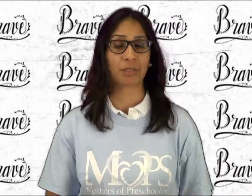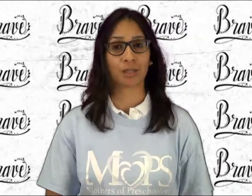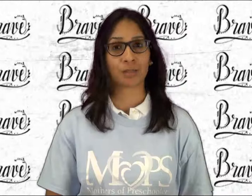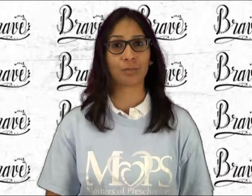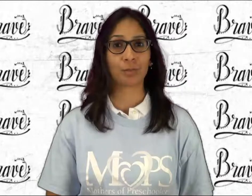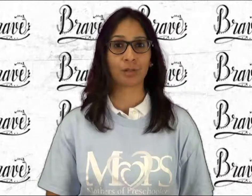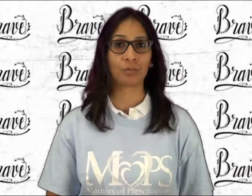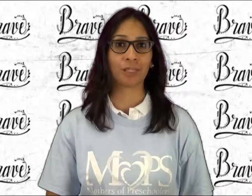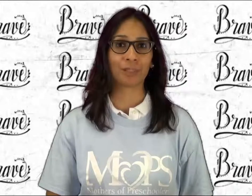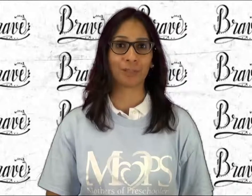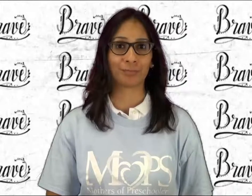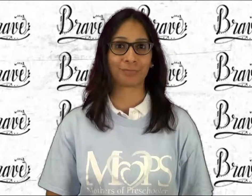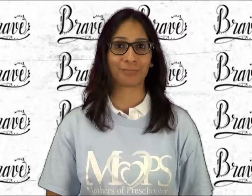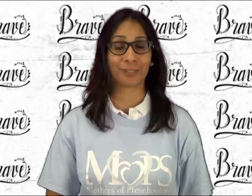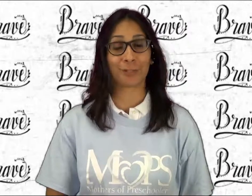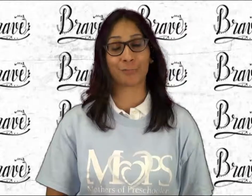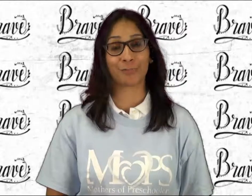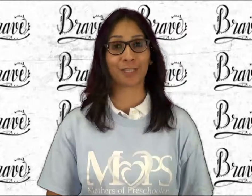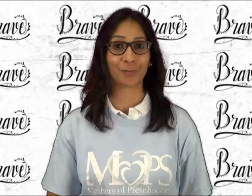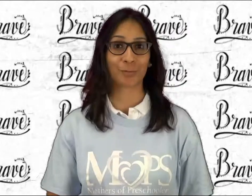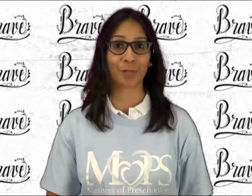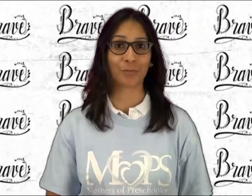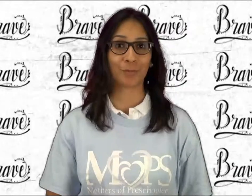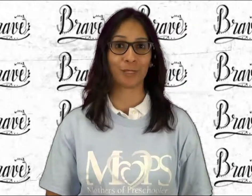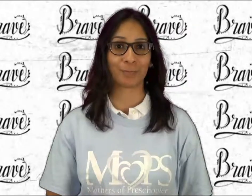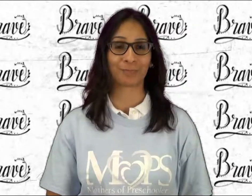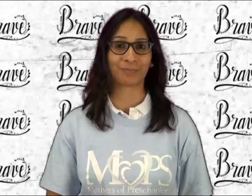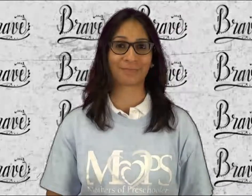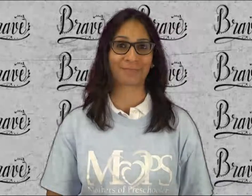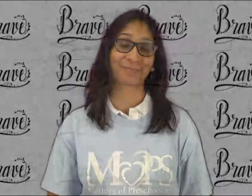thoughts to people around me too. So that's what MOPS for me.